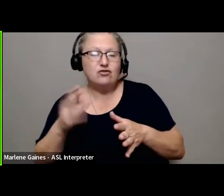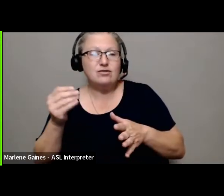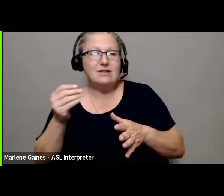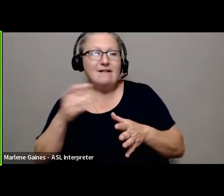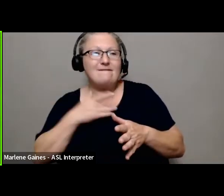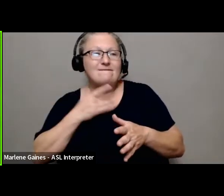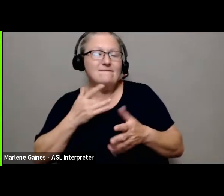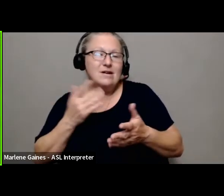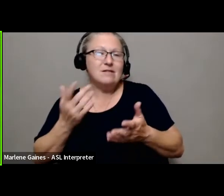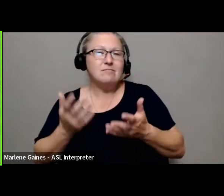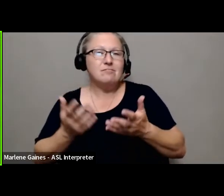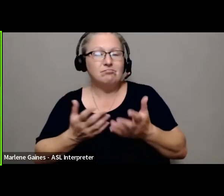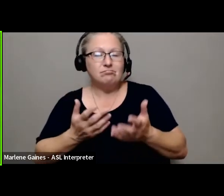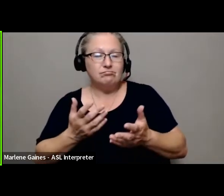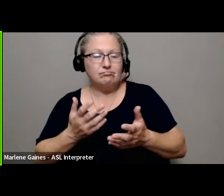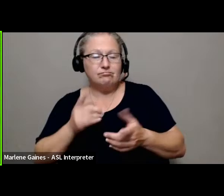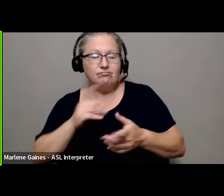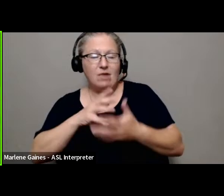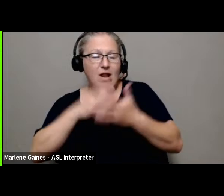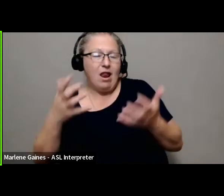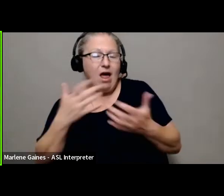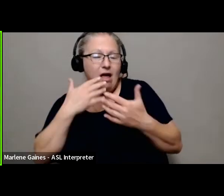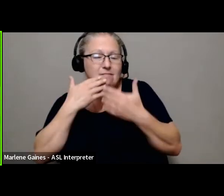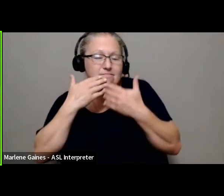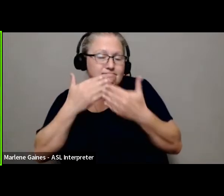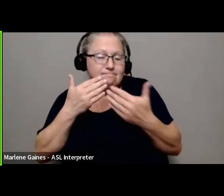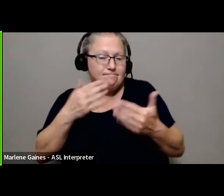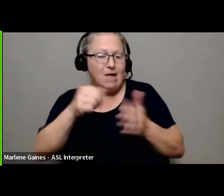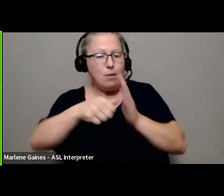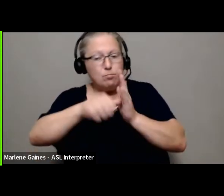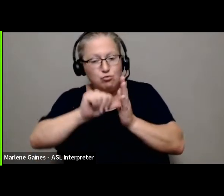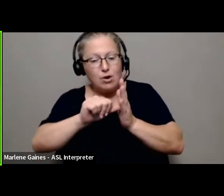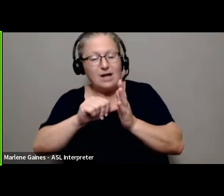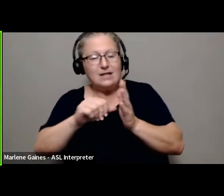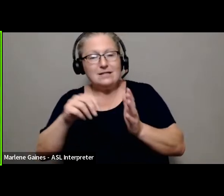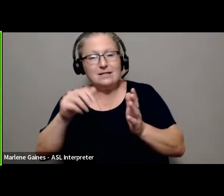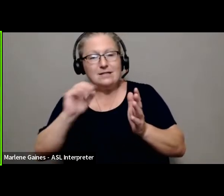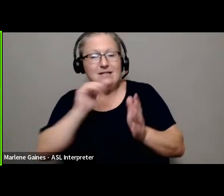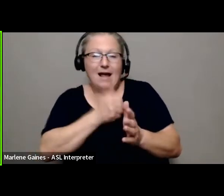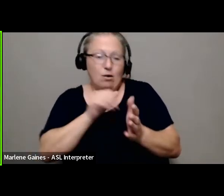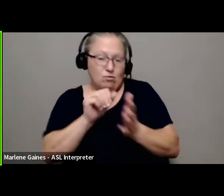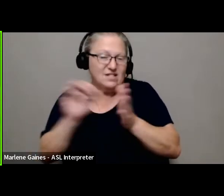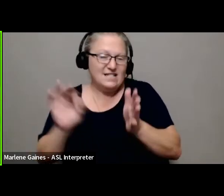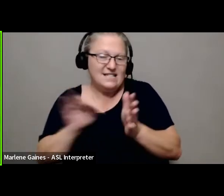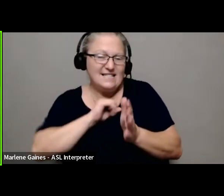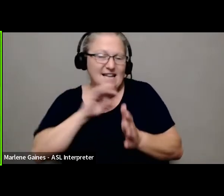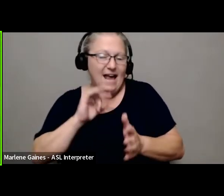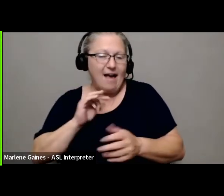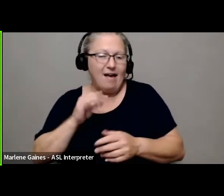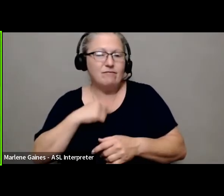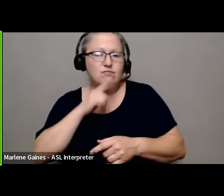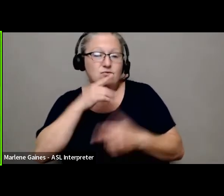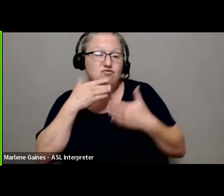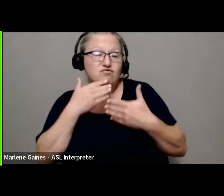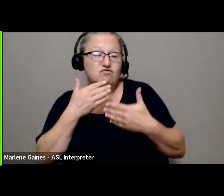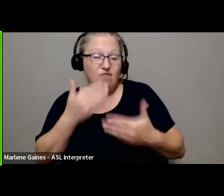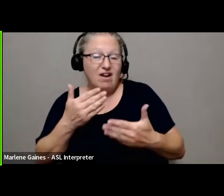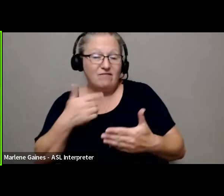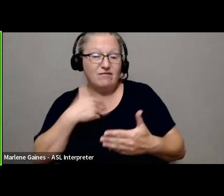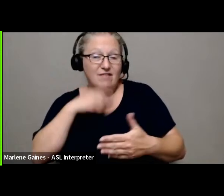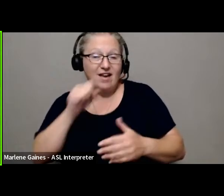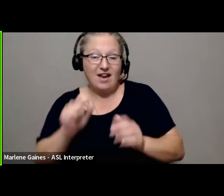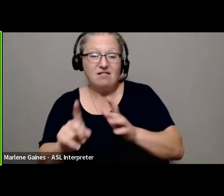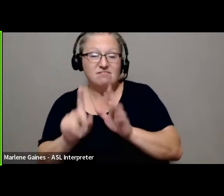feeling very grateful and impressed with our staff. And so I'm grateful that I could attend